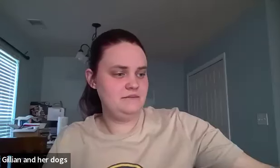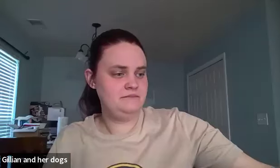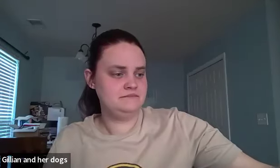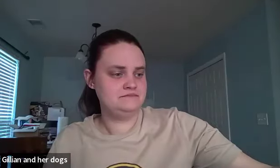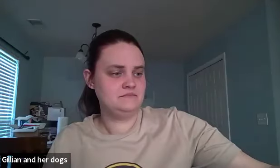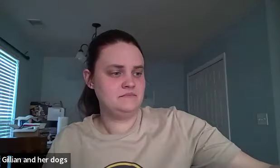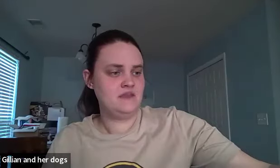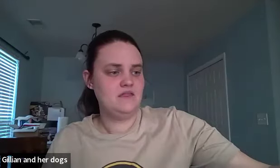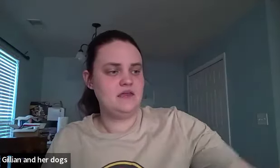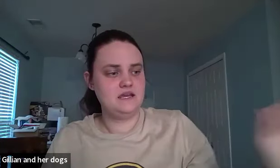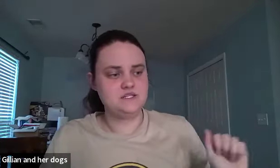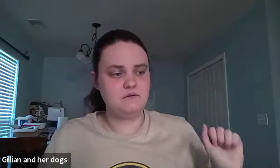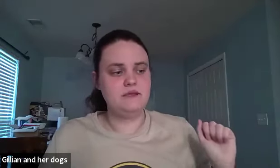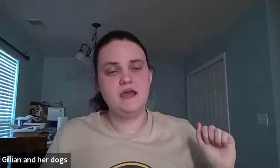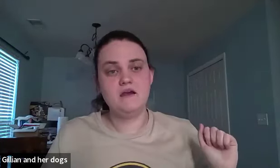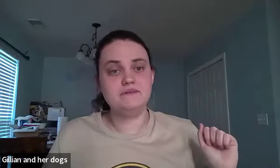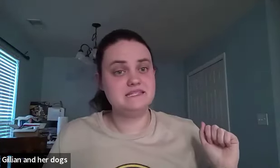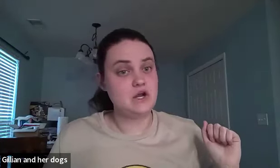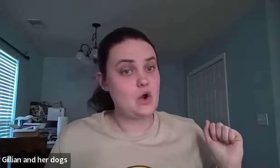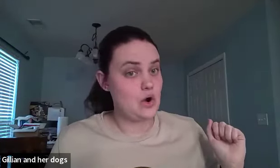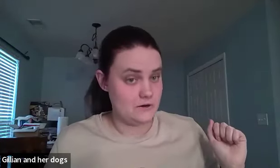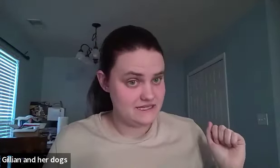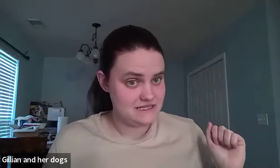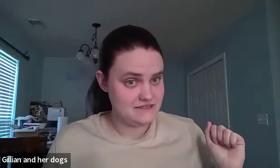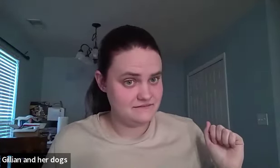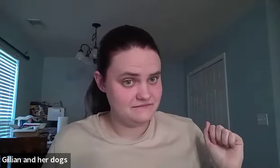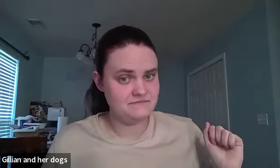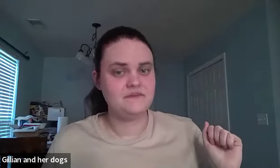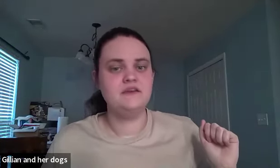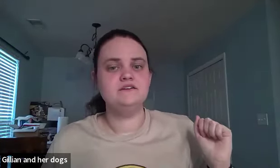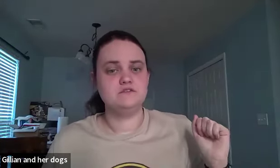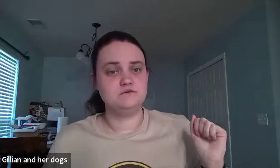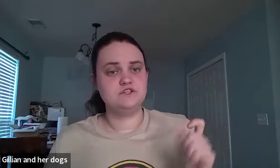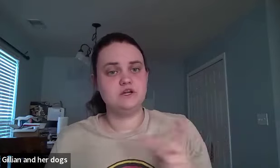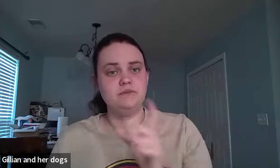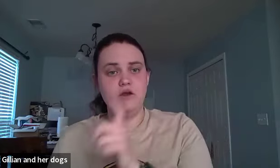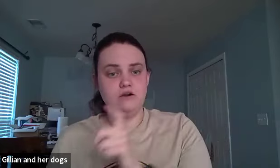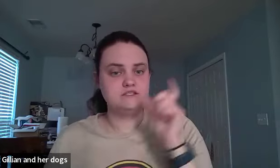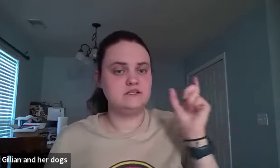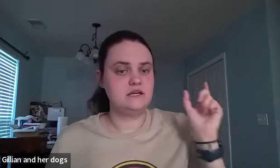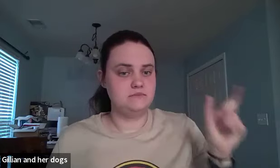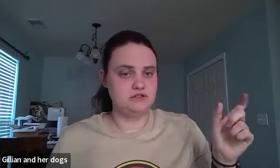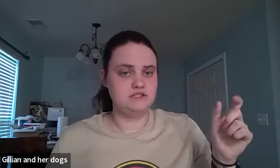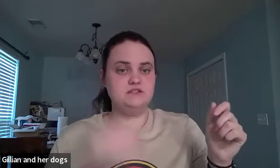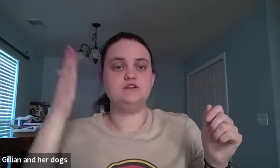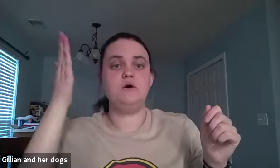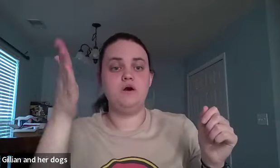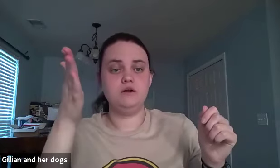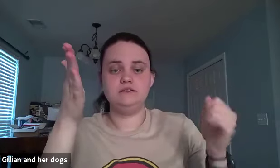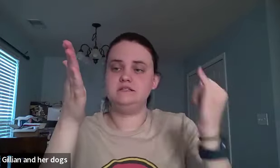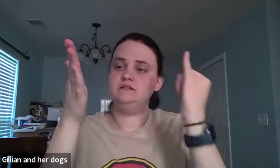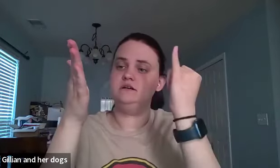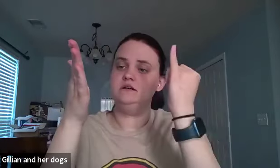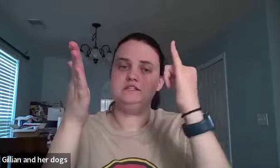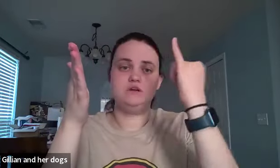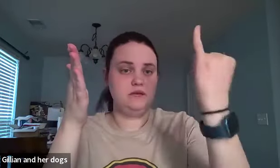Okay. The next one we have is an artist. So this one's going to be art in person. So art is going to